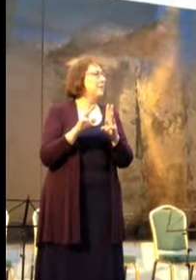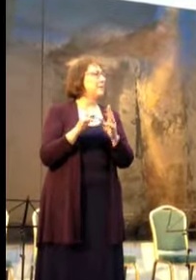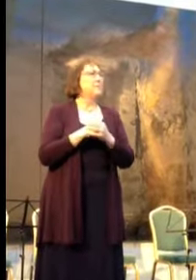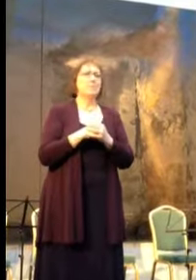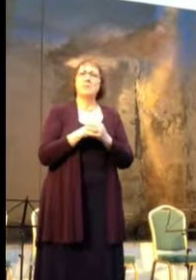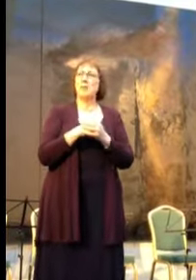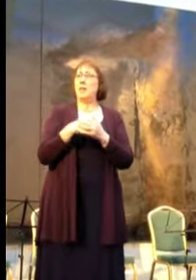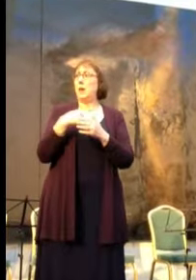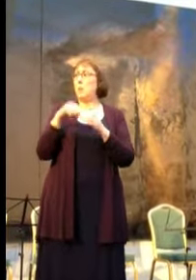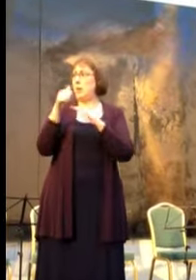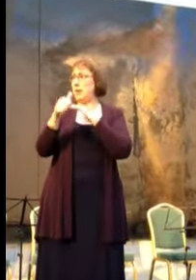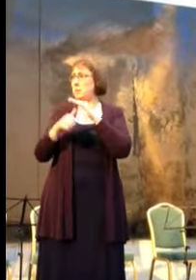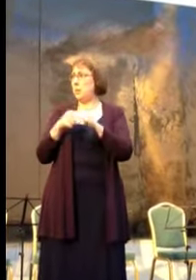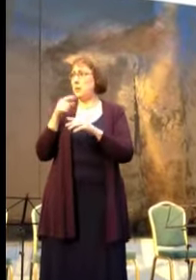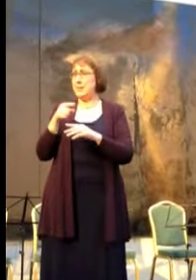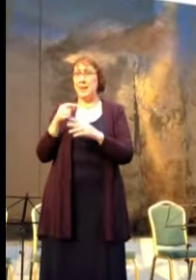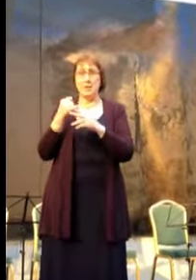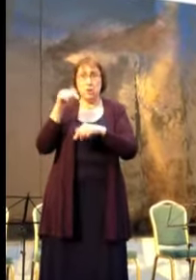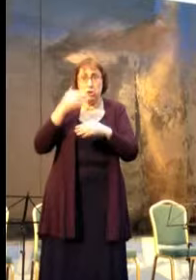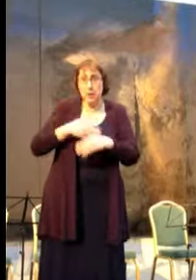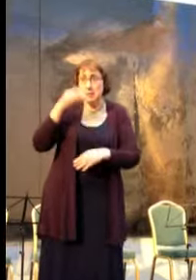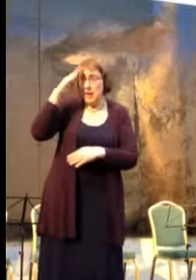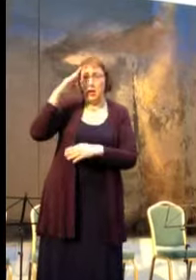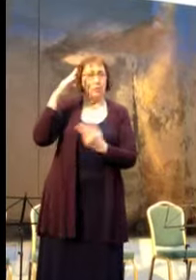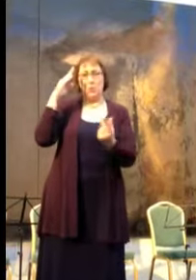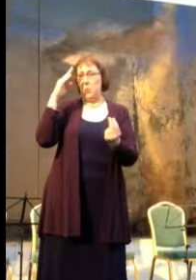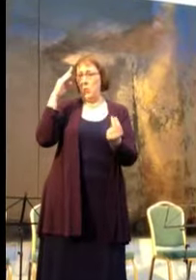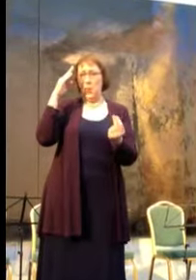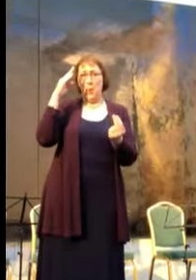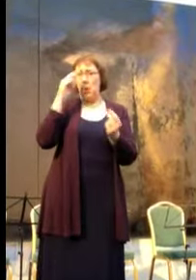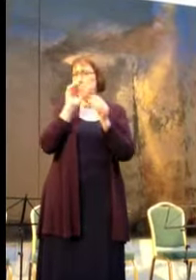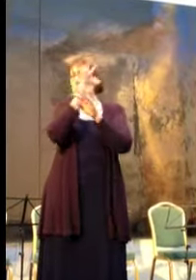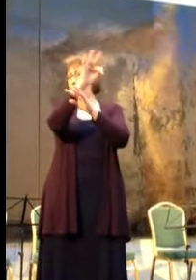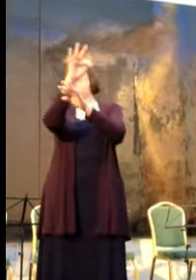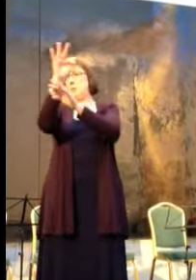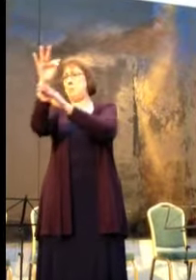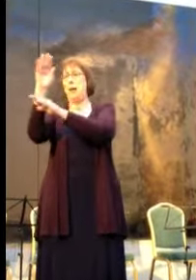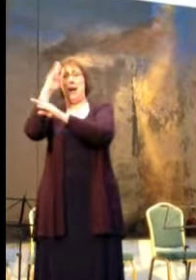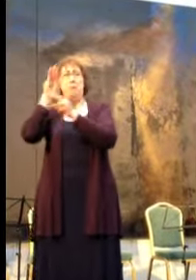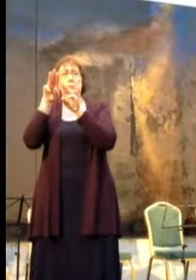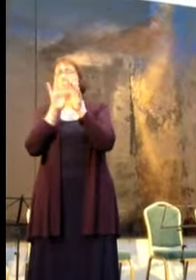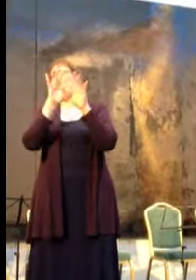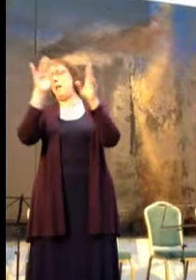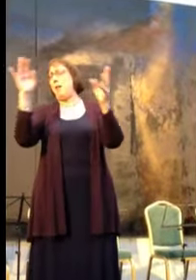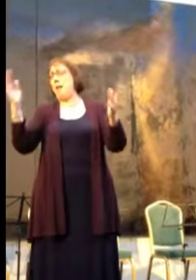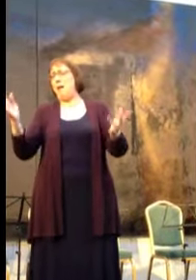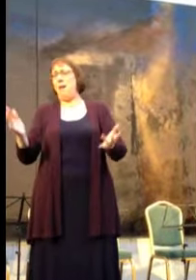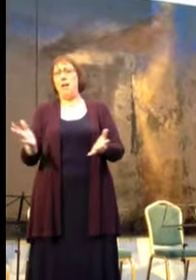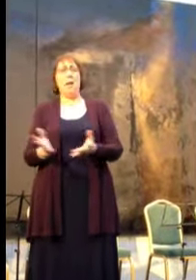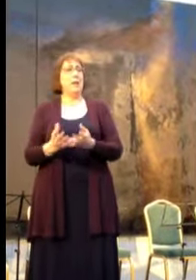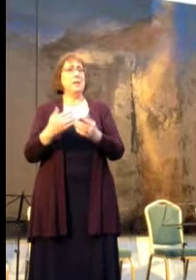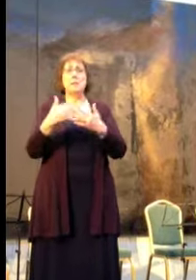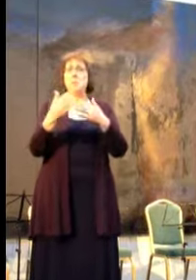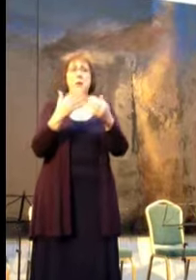is experienced by not just those who live on this island, but by those who have gone abroad and in whatever circumstances that